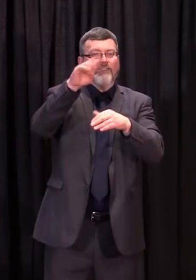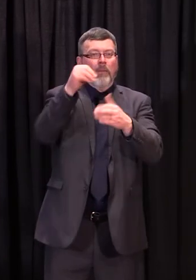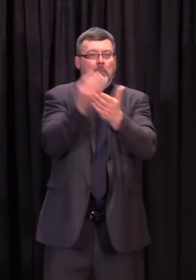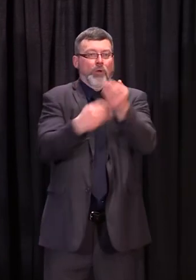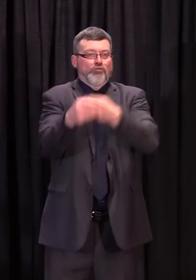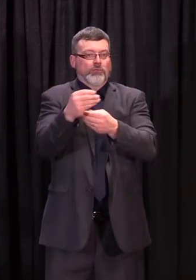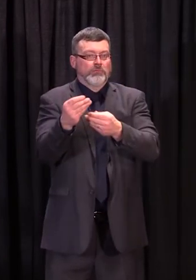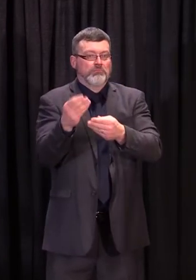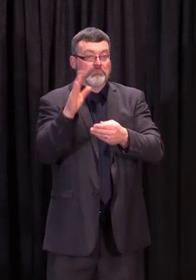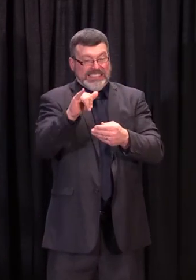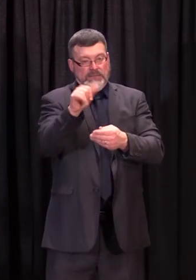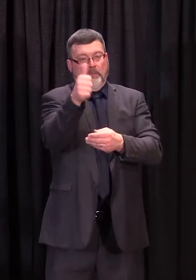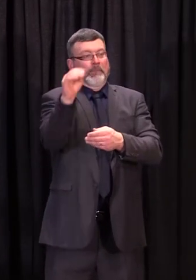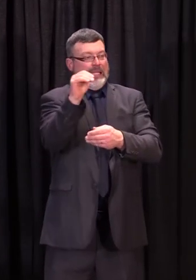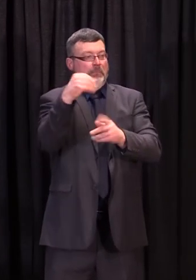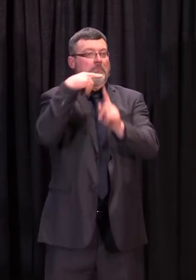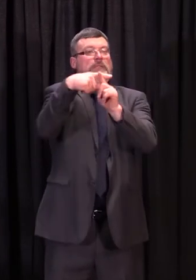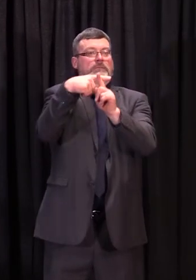million.